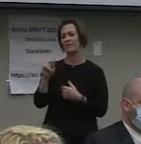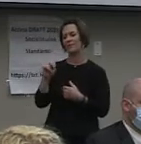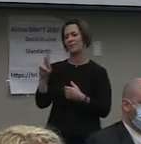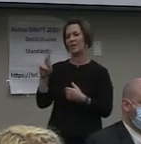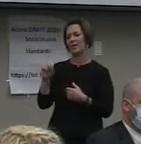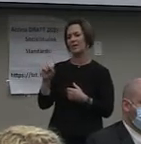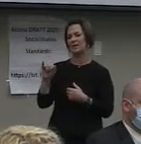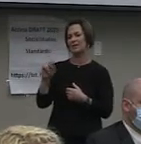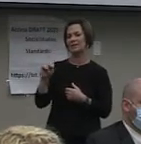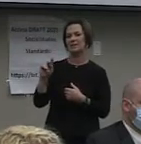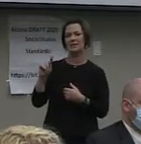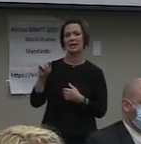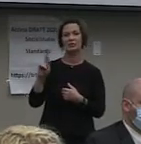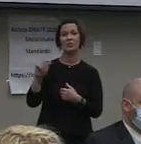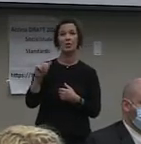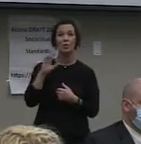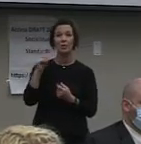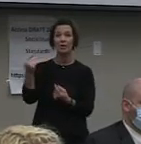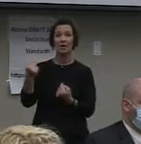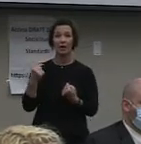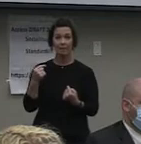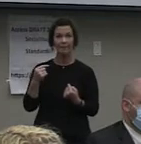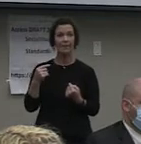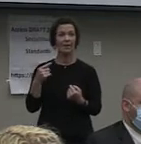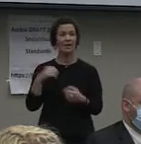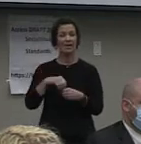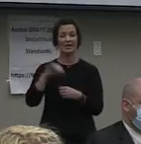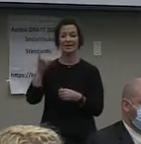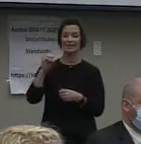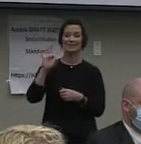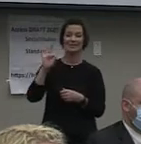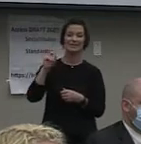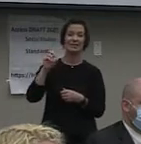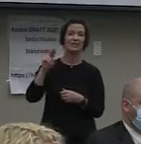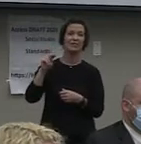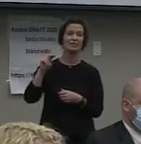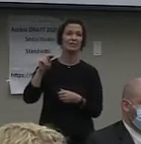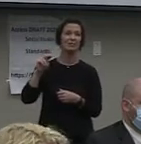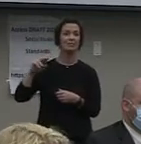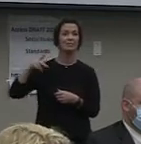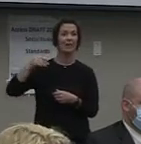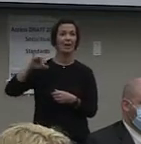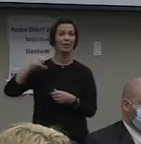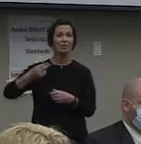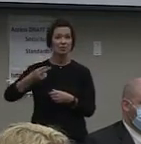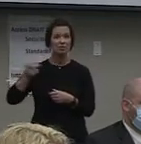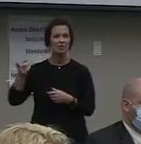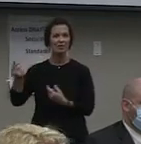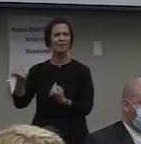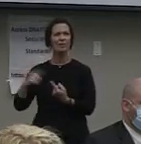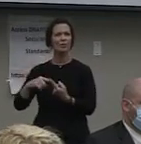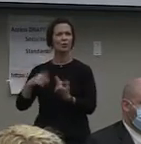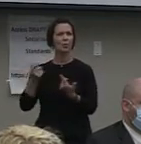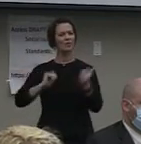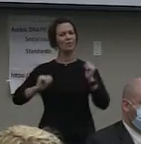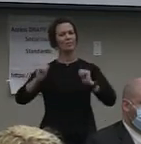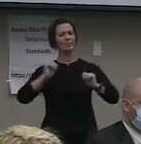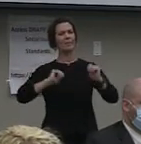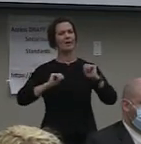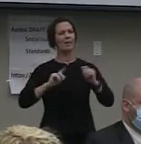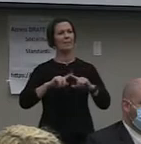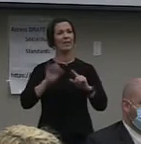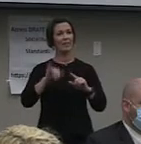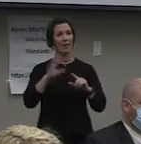at the casinos with wide open gambling in Jefferson Parish. That was under Huey Long. But then that was eradicated by Governor Robert Kennan and